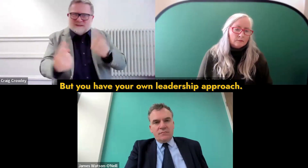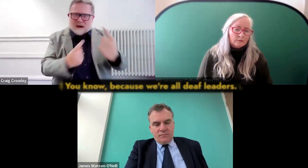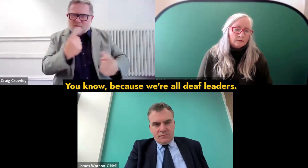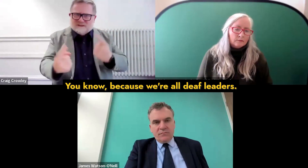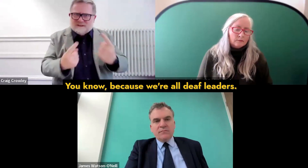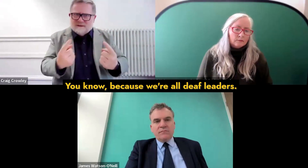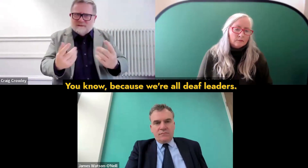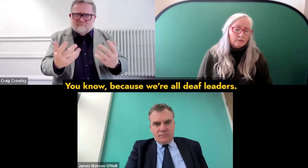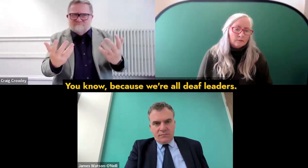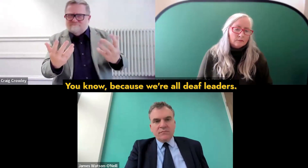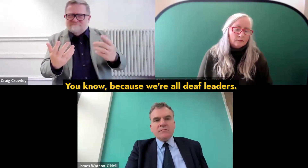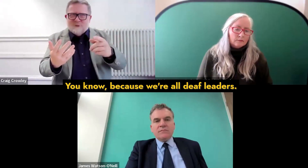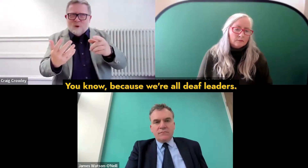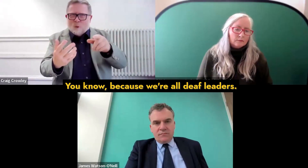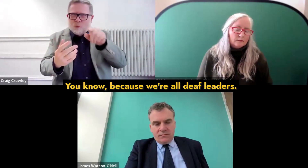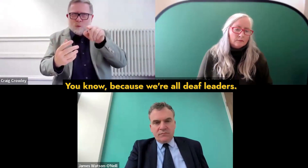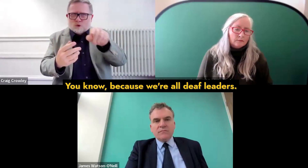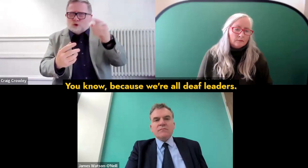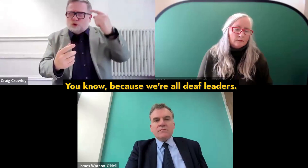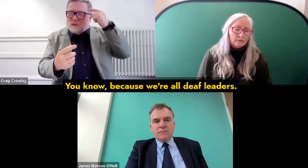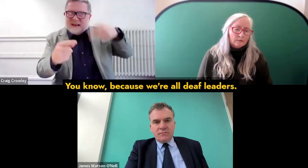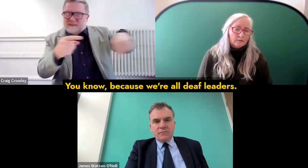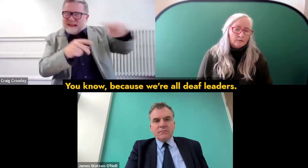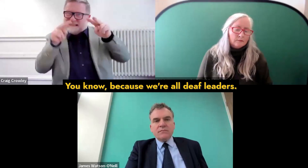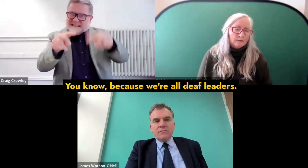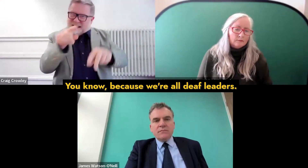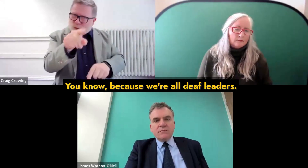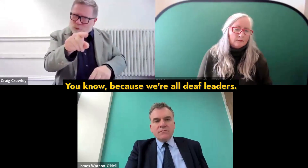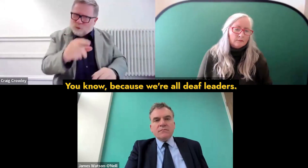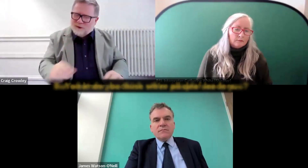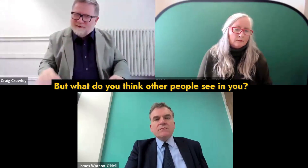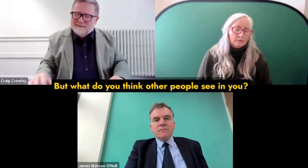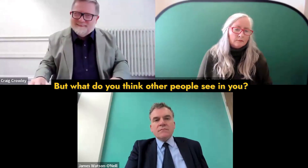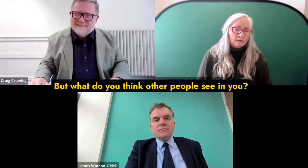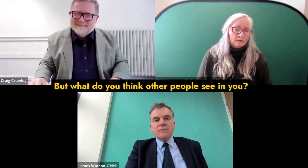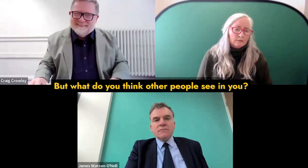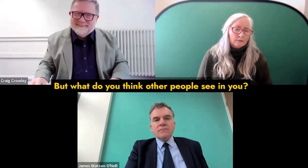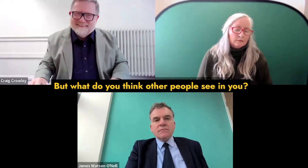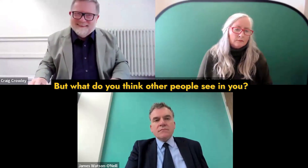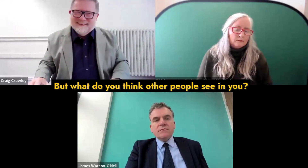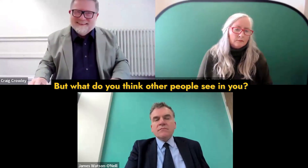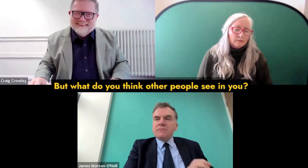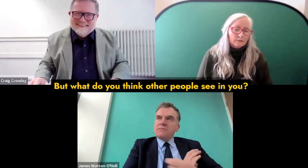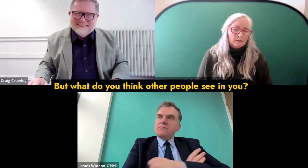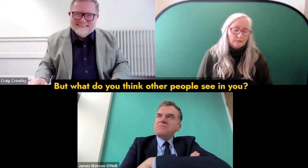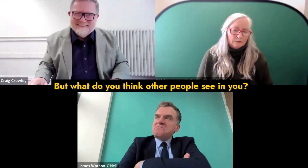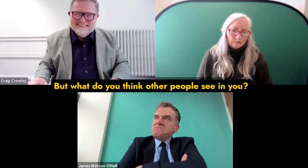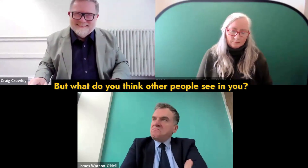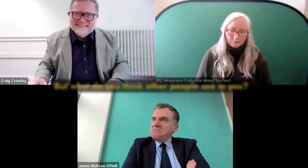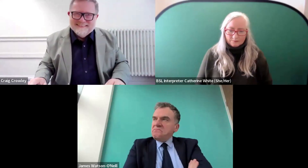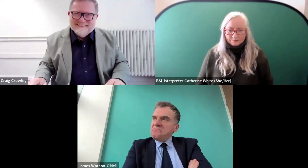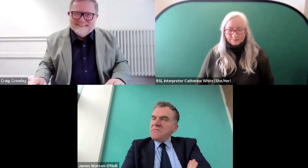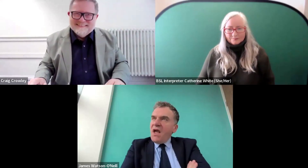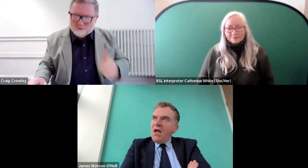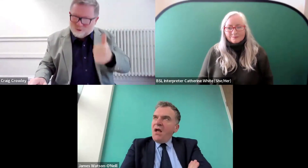approach, because we're all deaf leaders, but what do you think other people see in